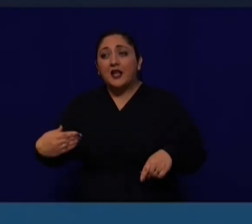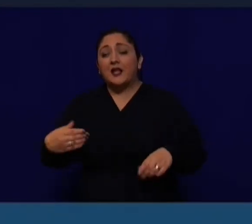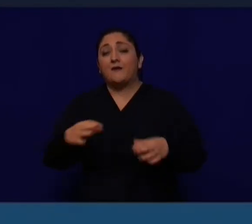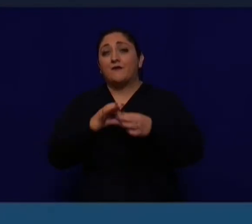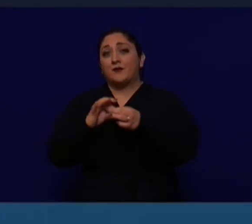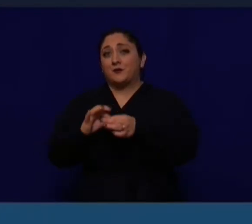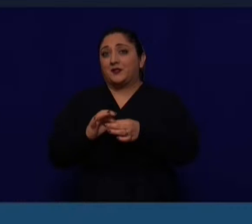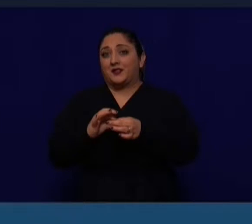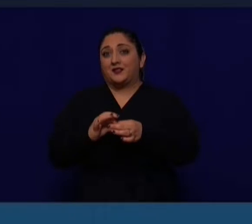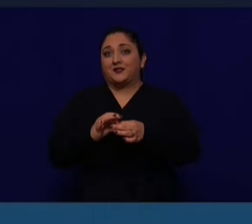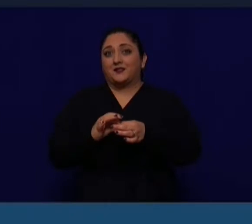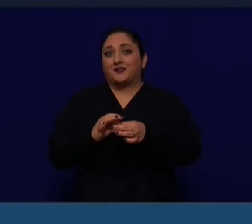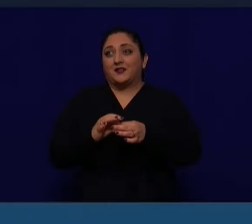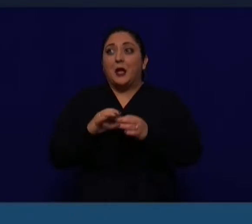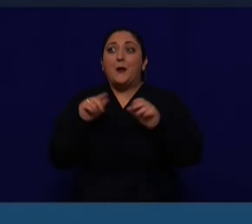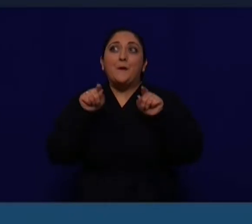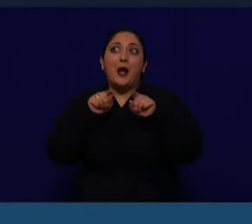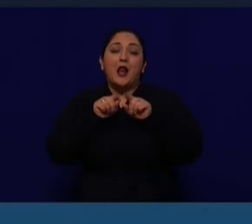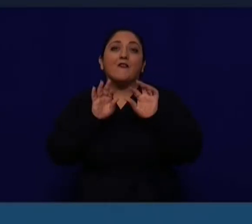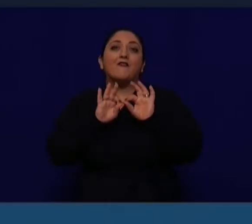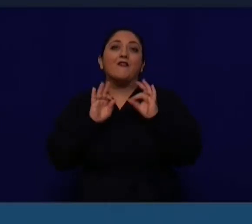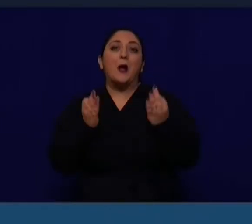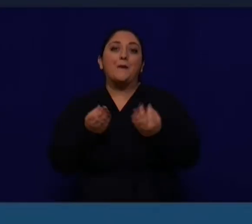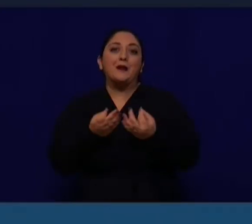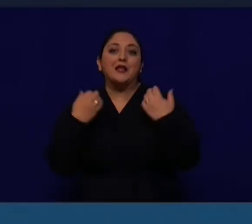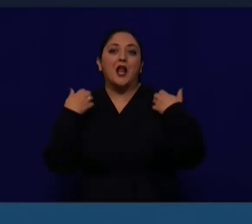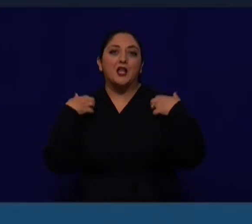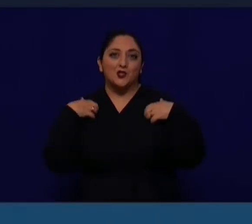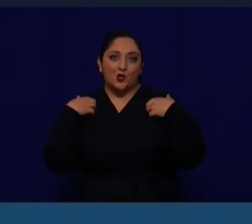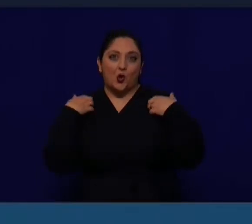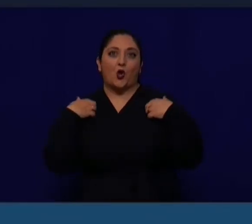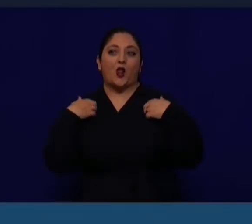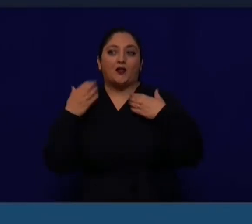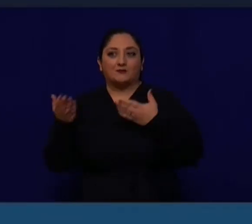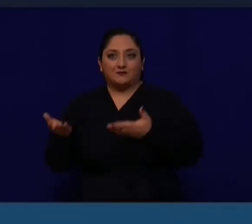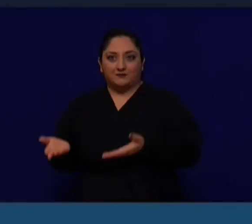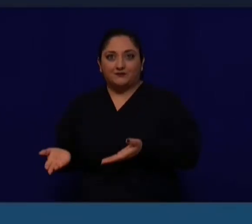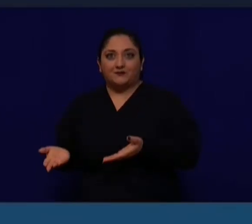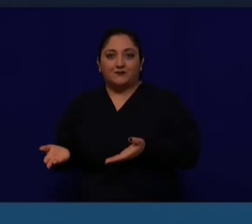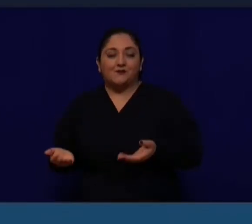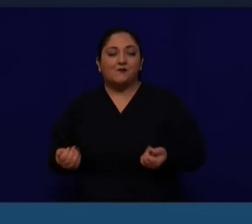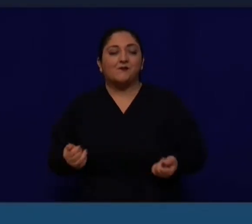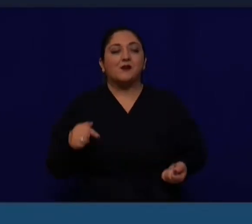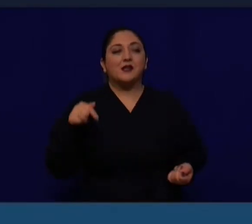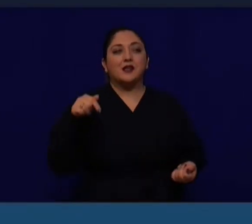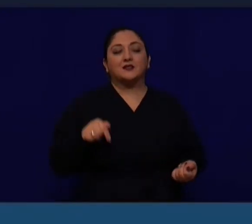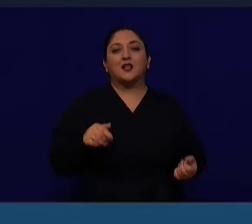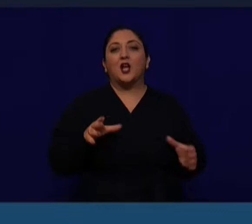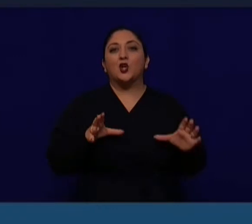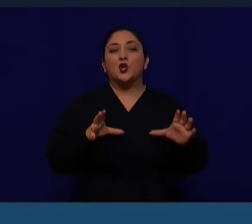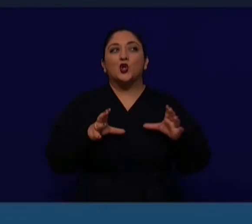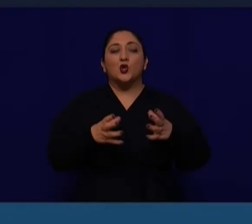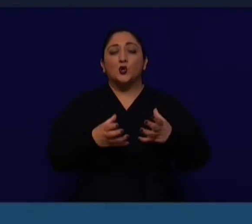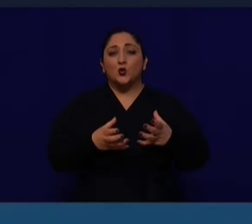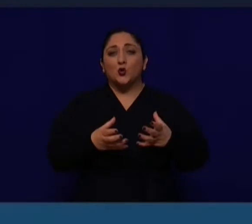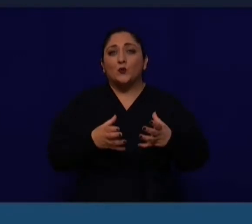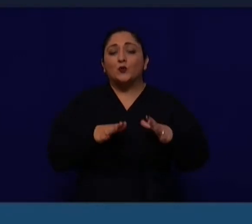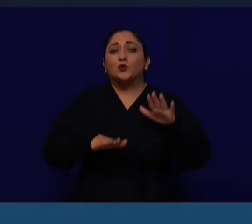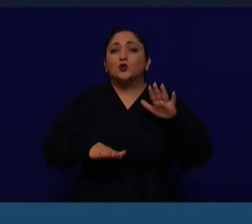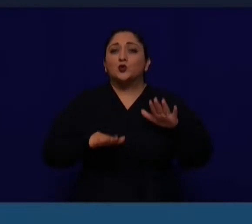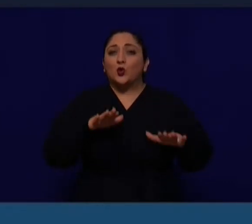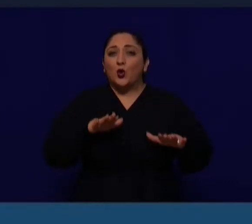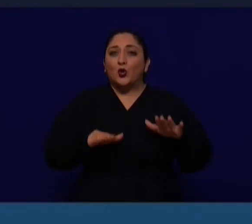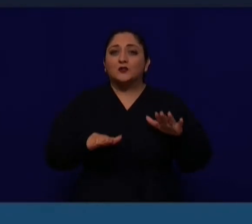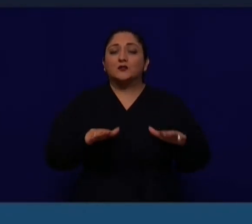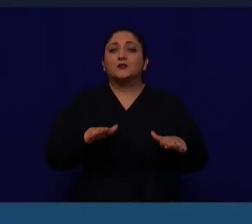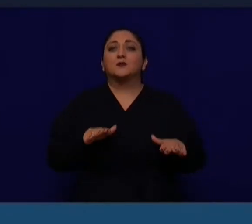dak huwa qisu l-household tagħhom ta' dawk il-persuni. U dan il-bubble ikun limitat skont inti